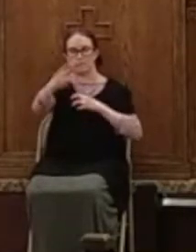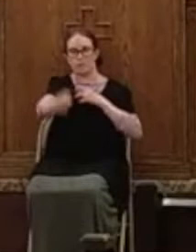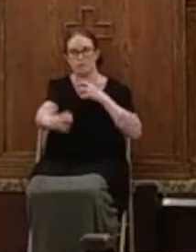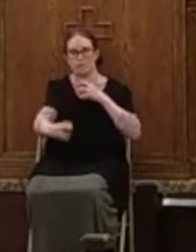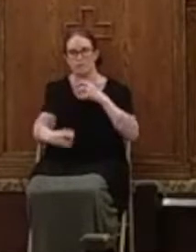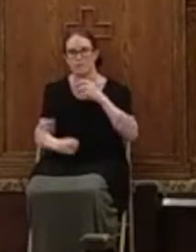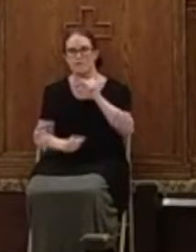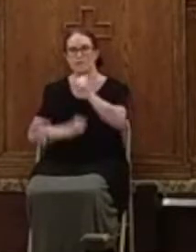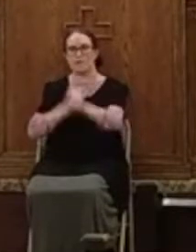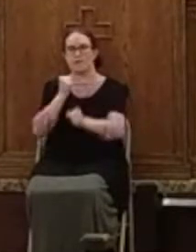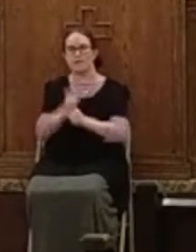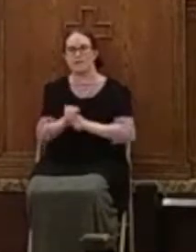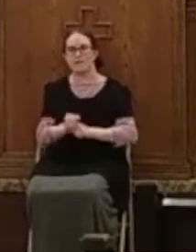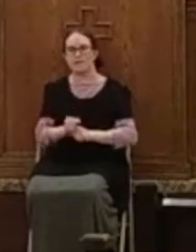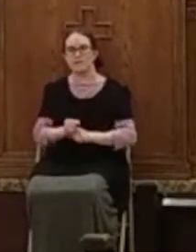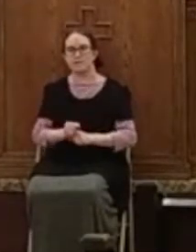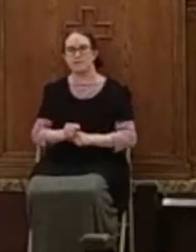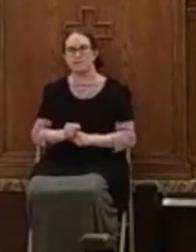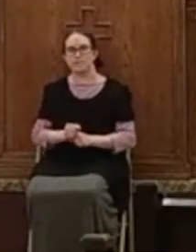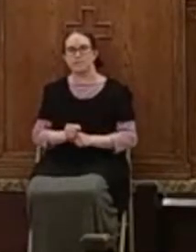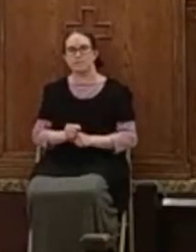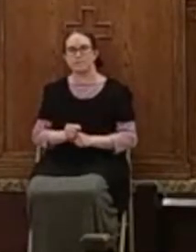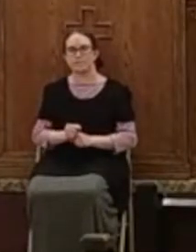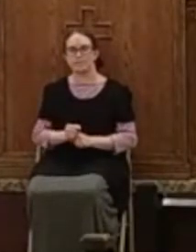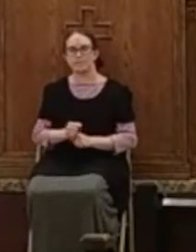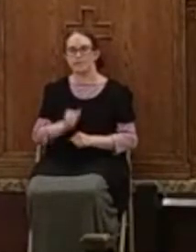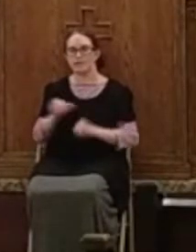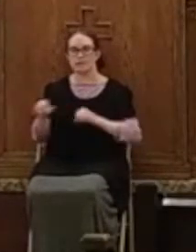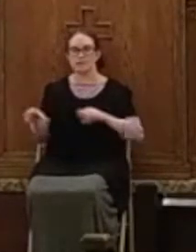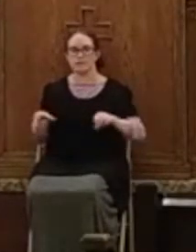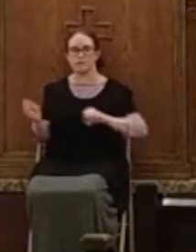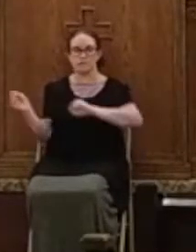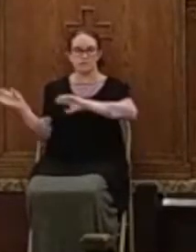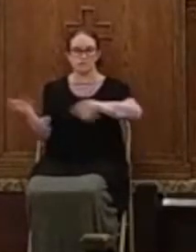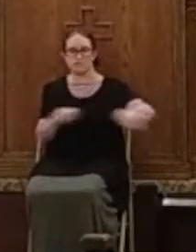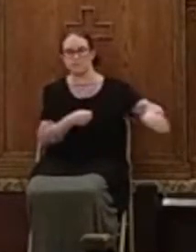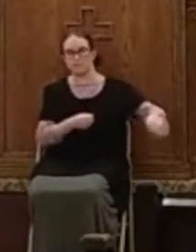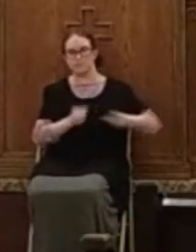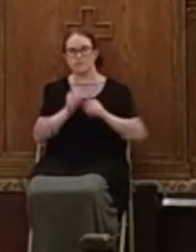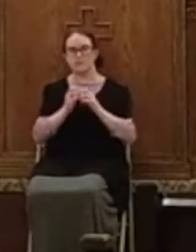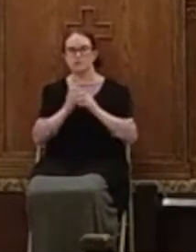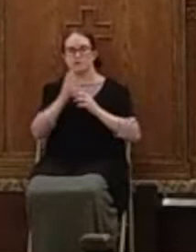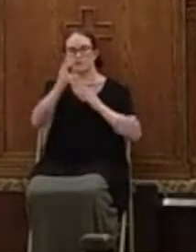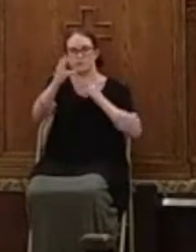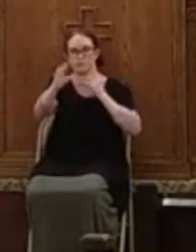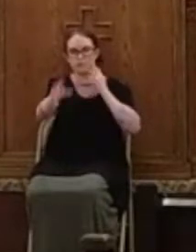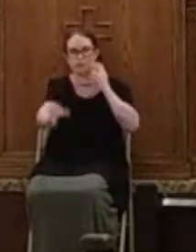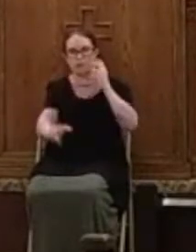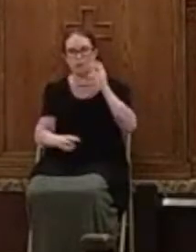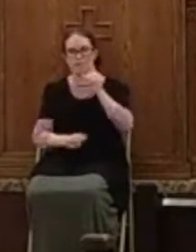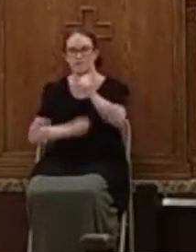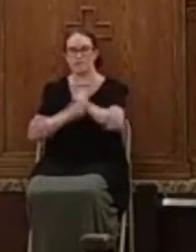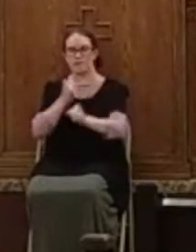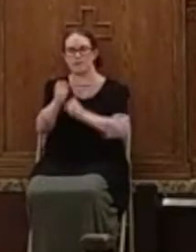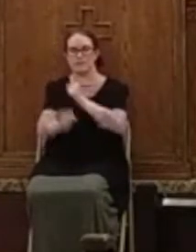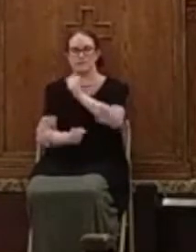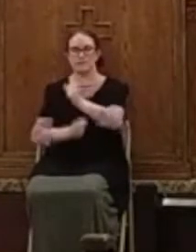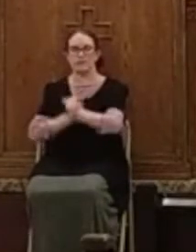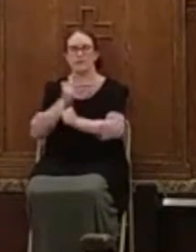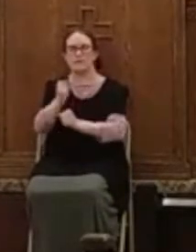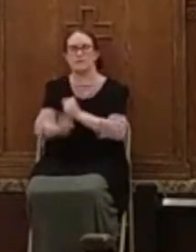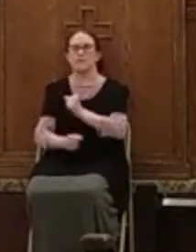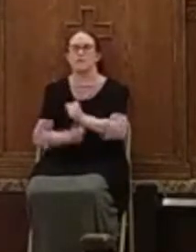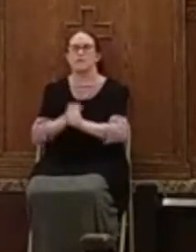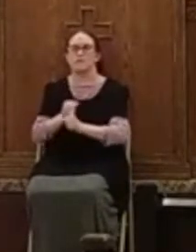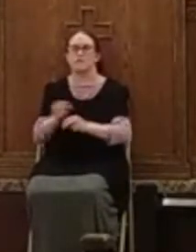ahead for a year. Yes, sir. Amen. It couldn't do away with that sin. It would just roll it up, amen, for a year. And year after year